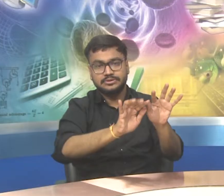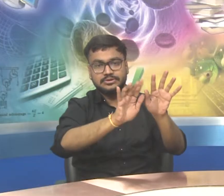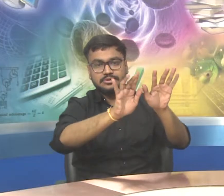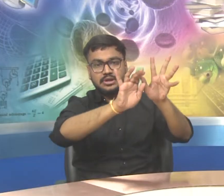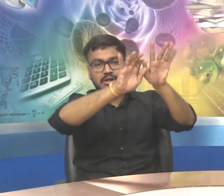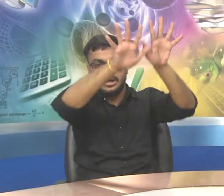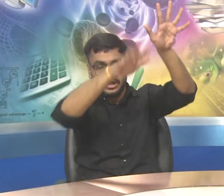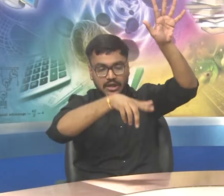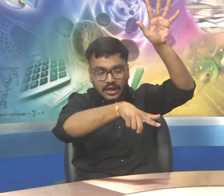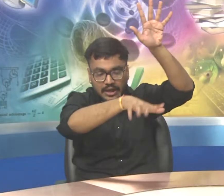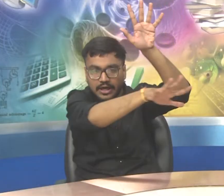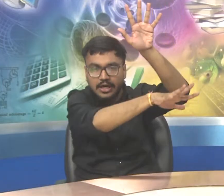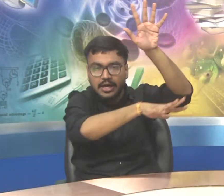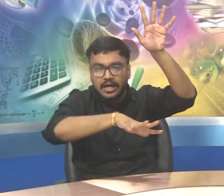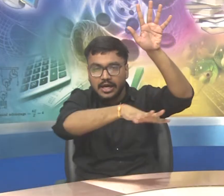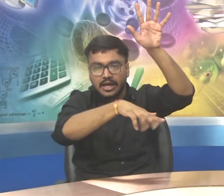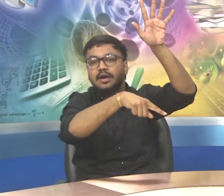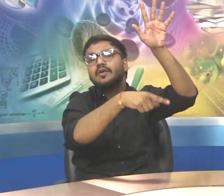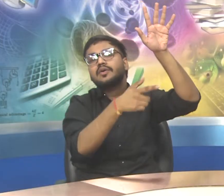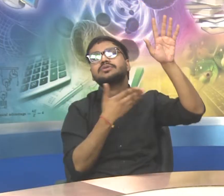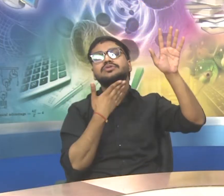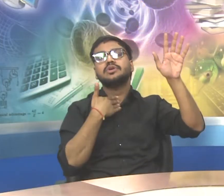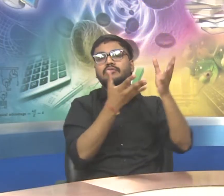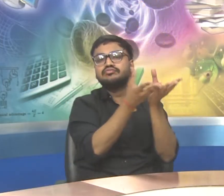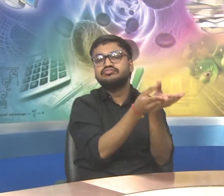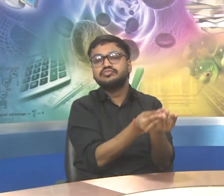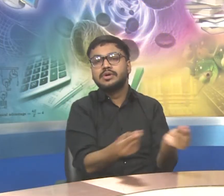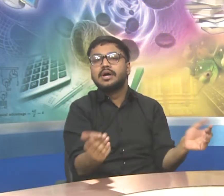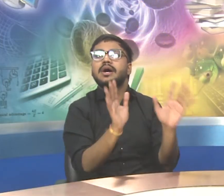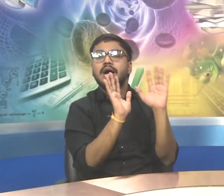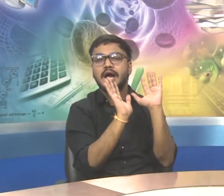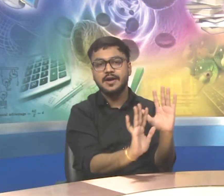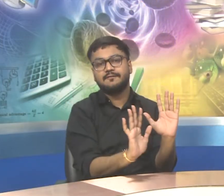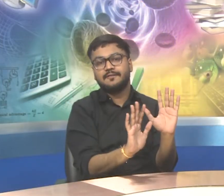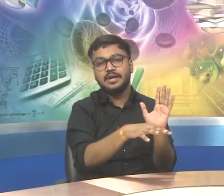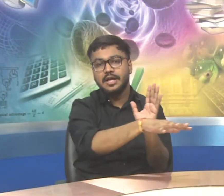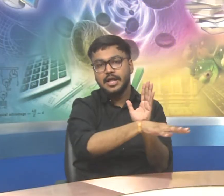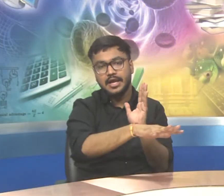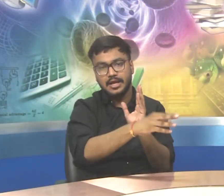After heating water, we can get salt or sugar.